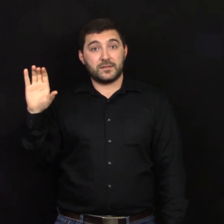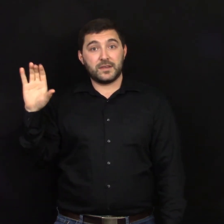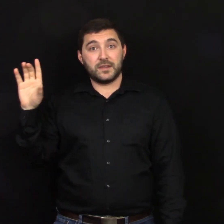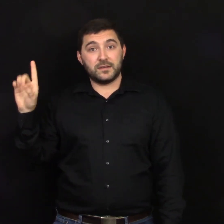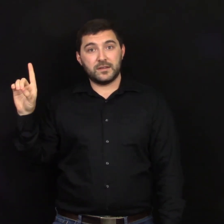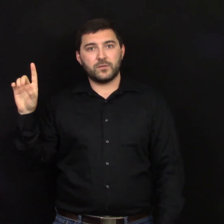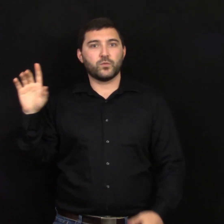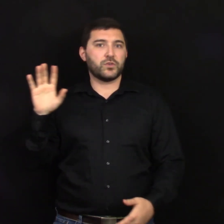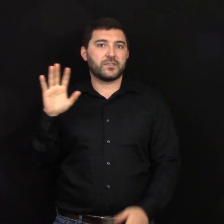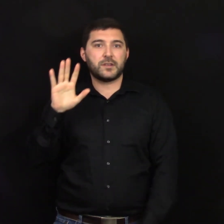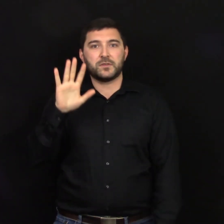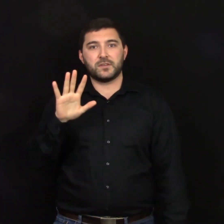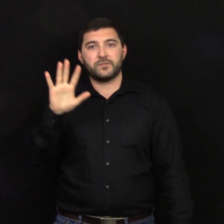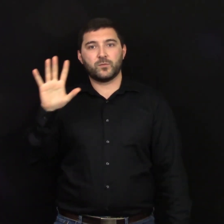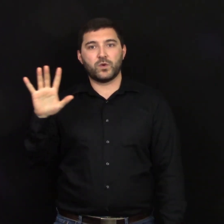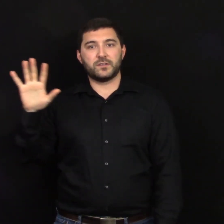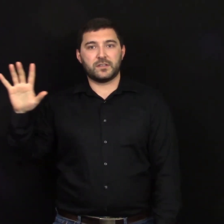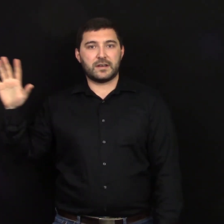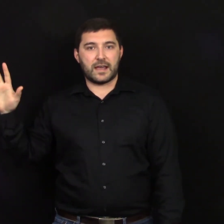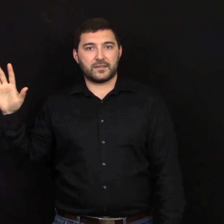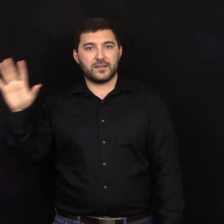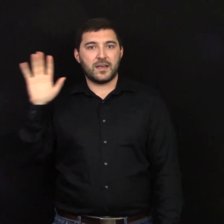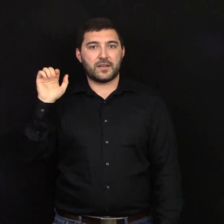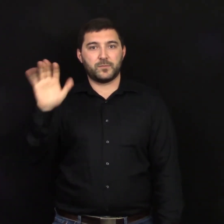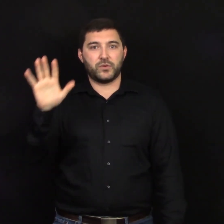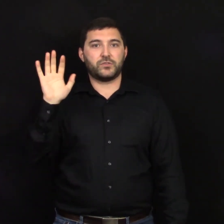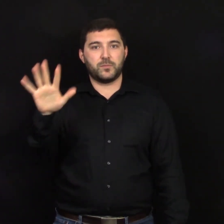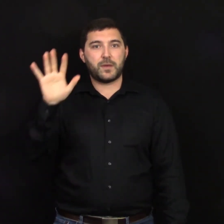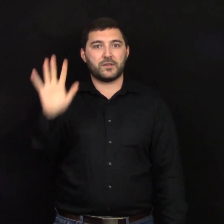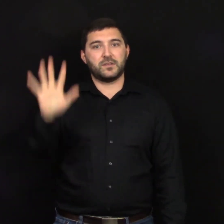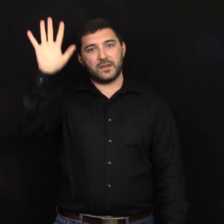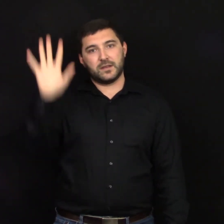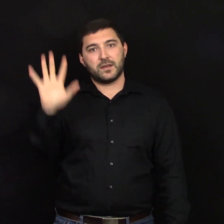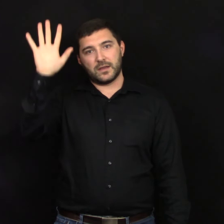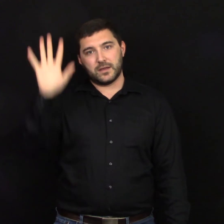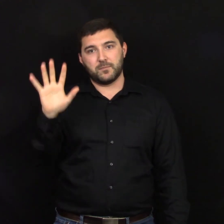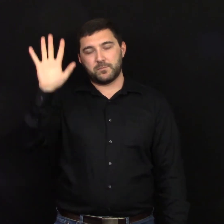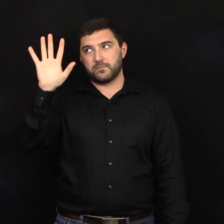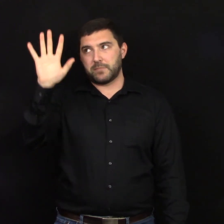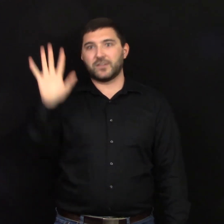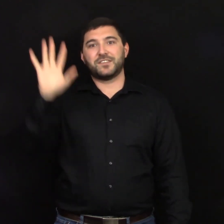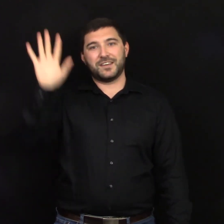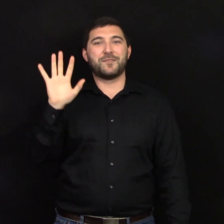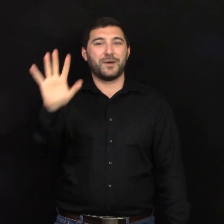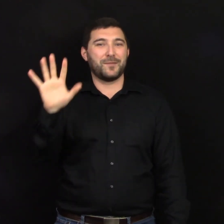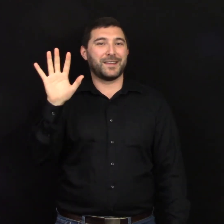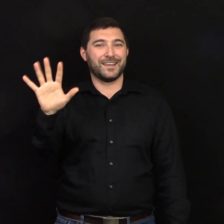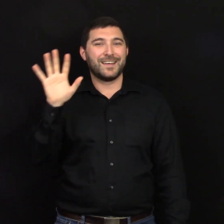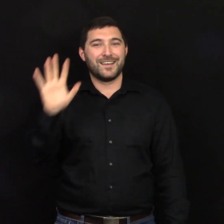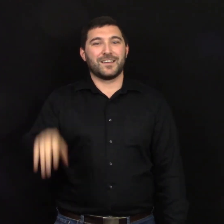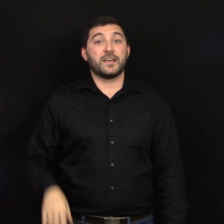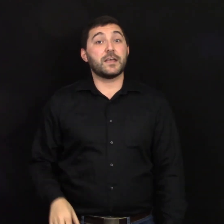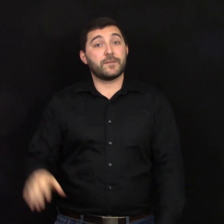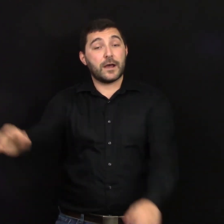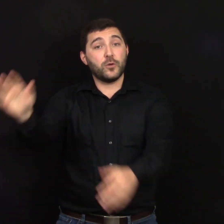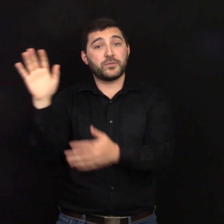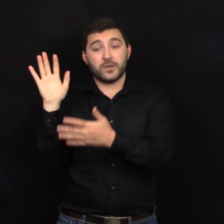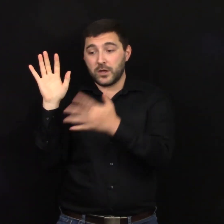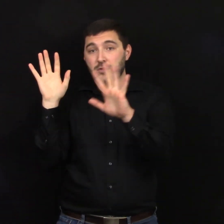C, D real seamlessly from one to the next as opposed to bouncing and bobbing. If it helps, use